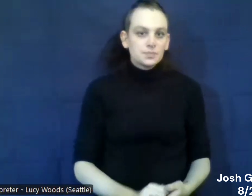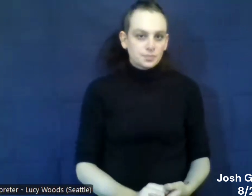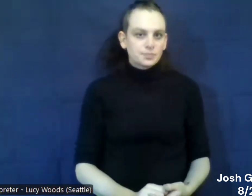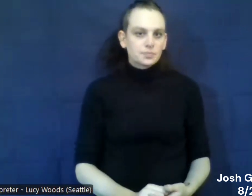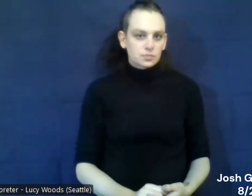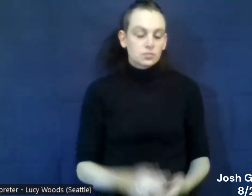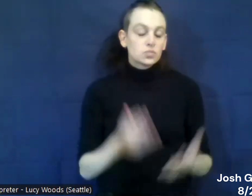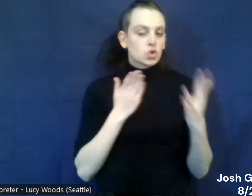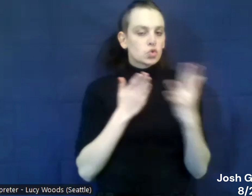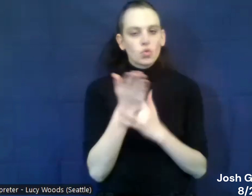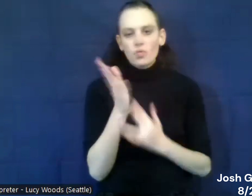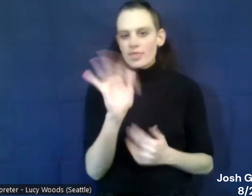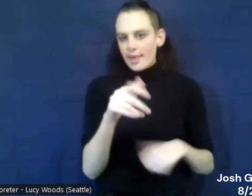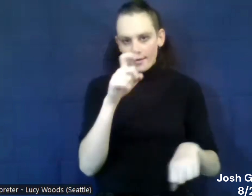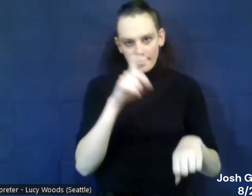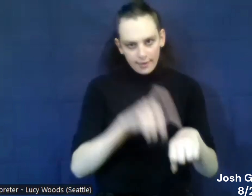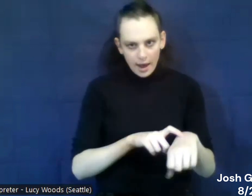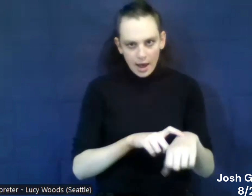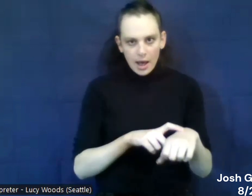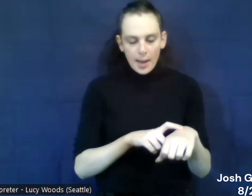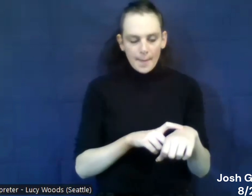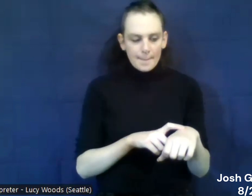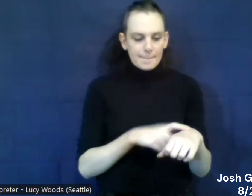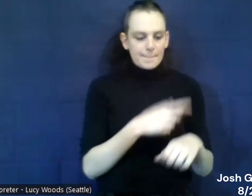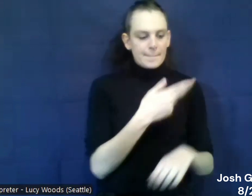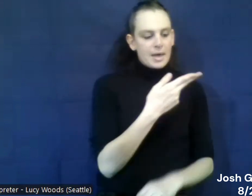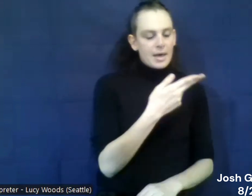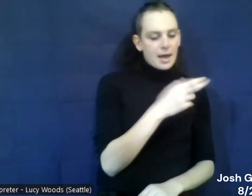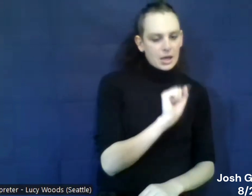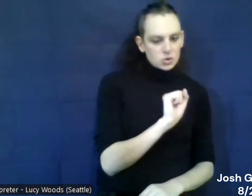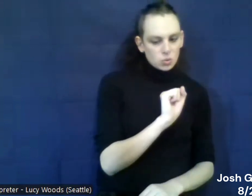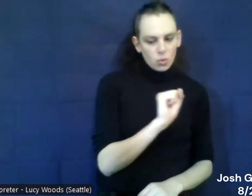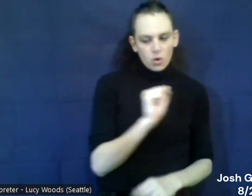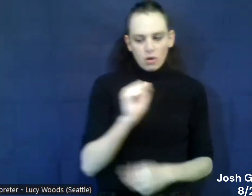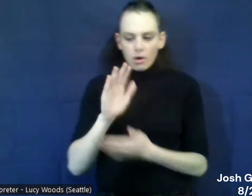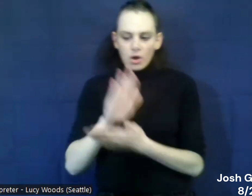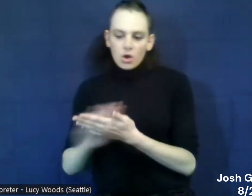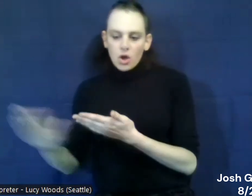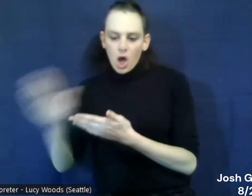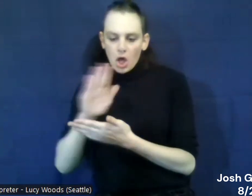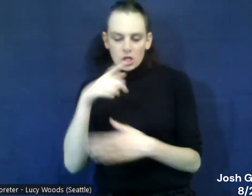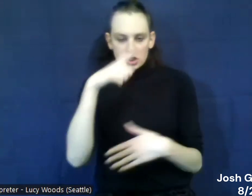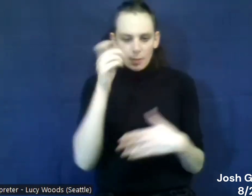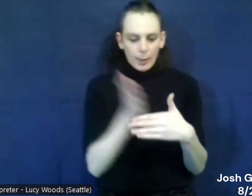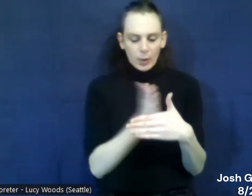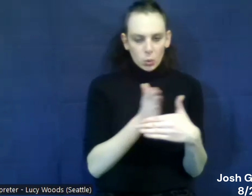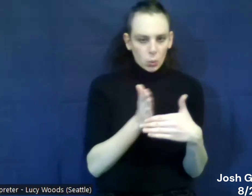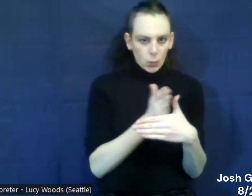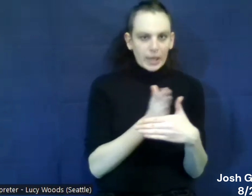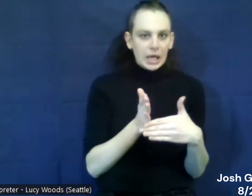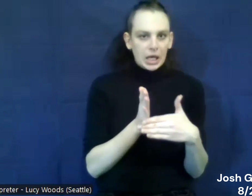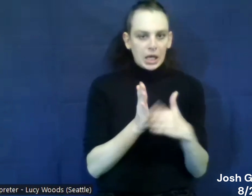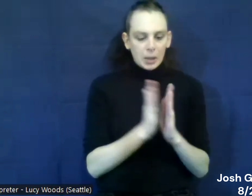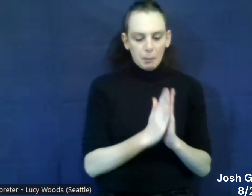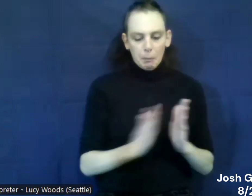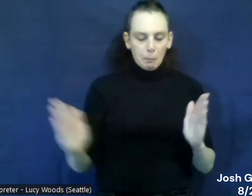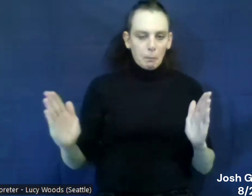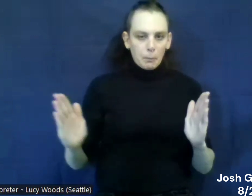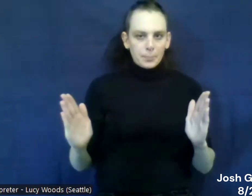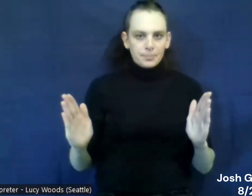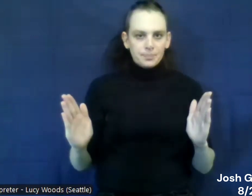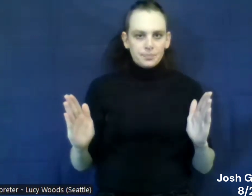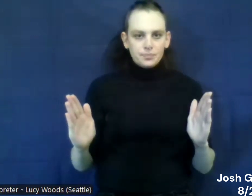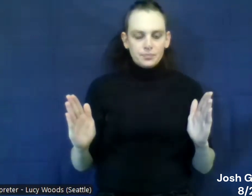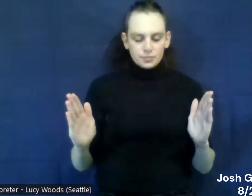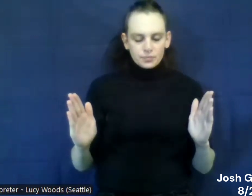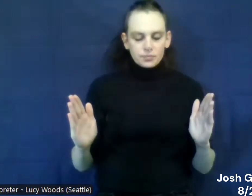that whole period, that summer between starting college, finishing high school and starting college, and into almost completing my